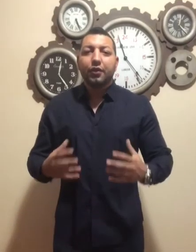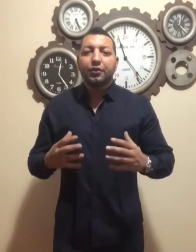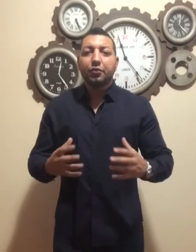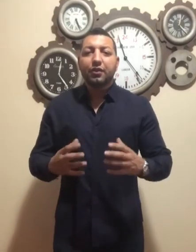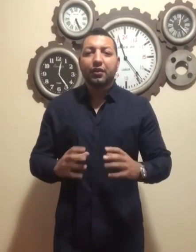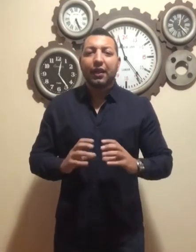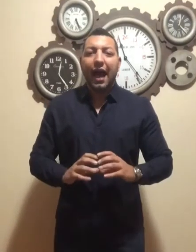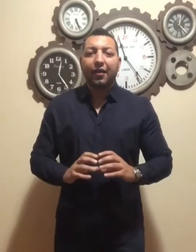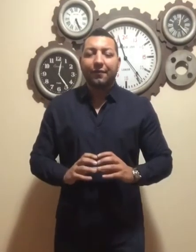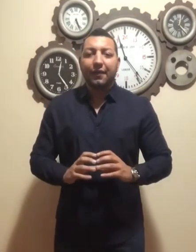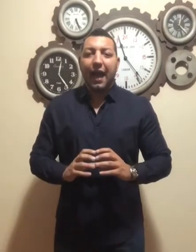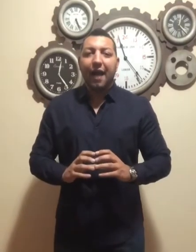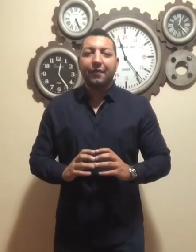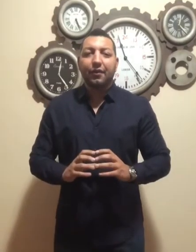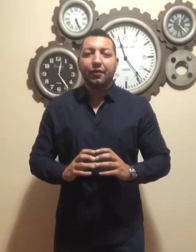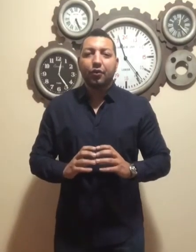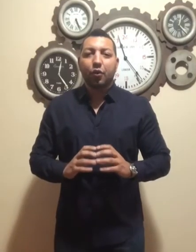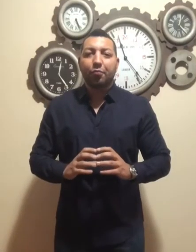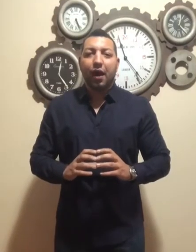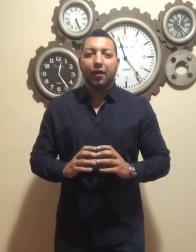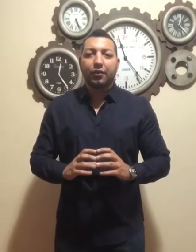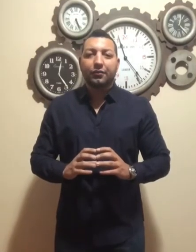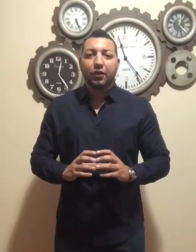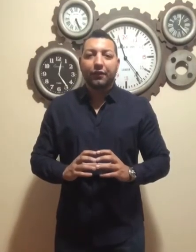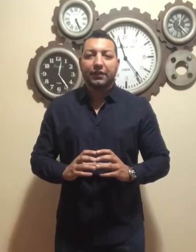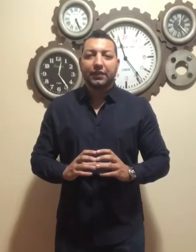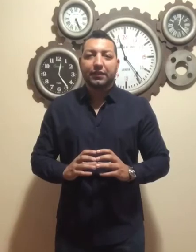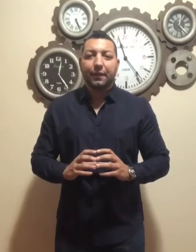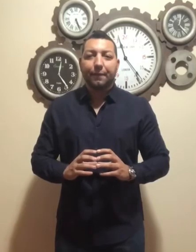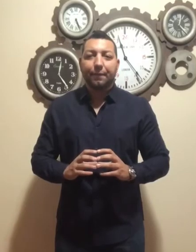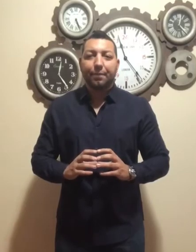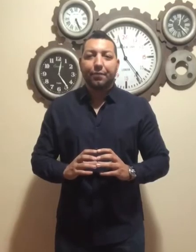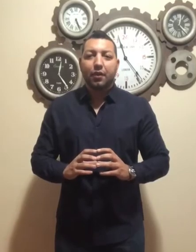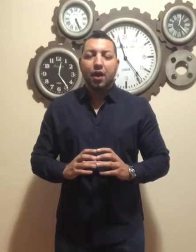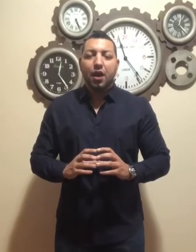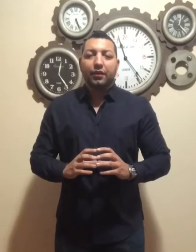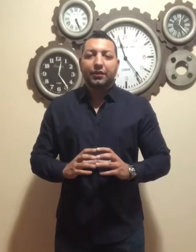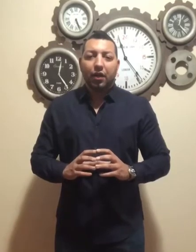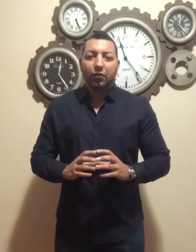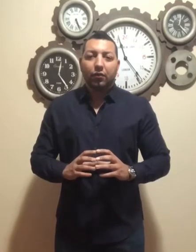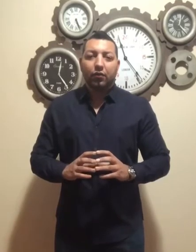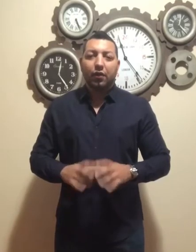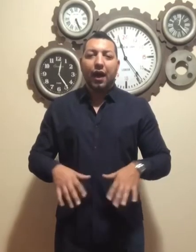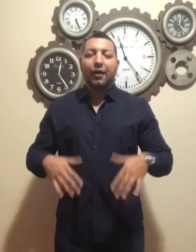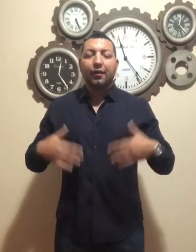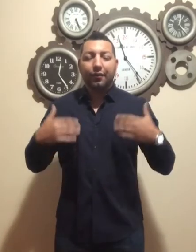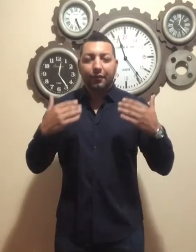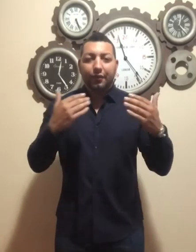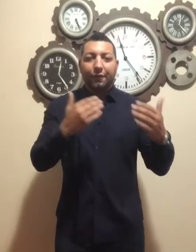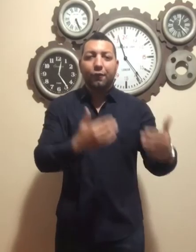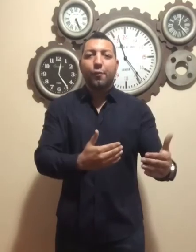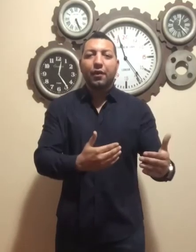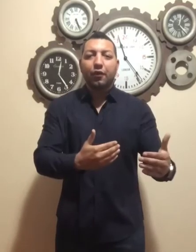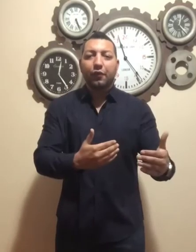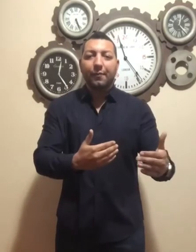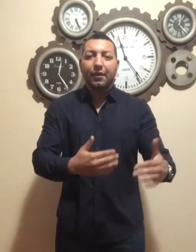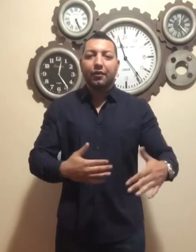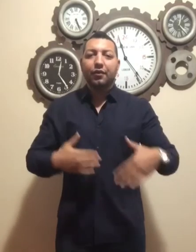due to the lack of having your product or services. So, you're forming agreement,